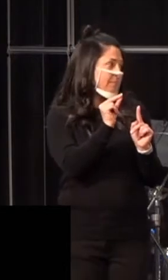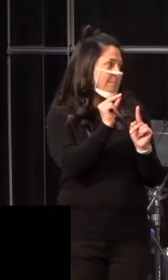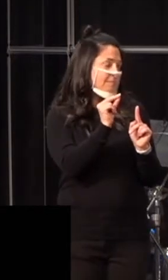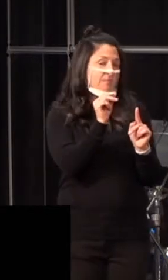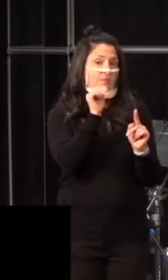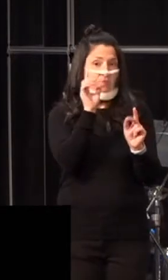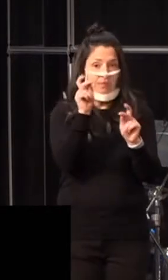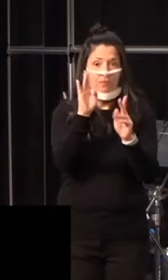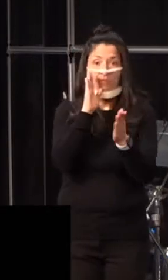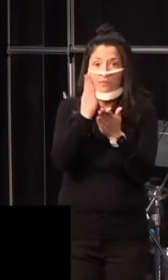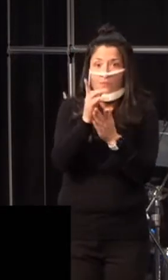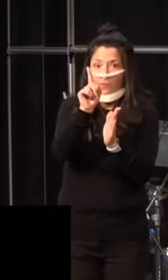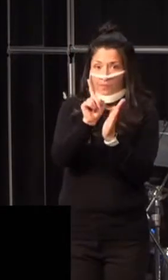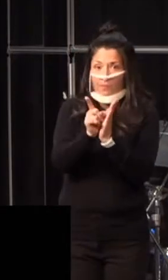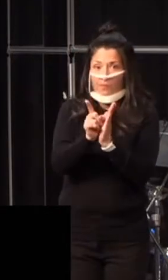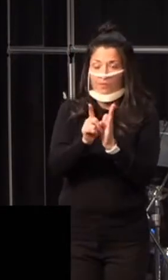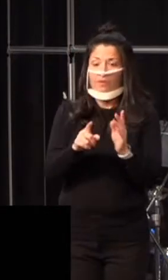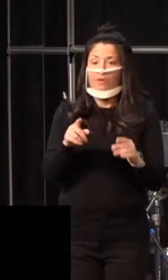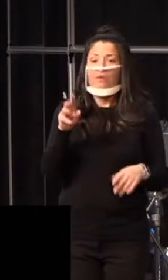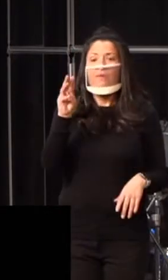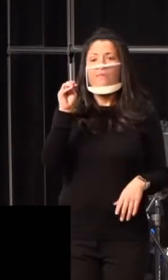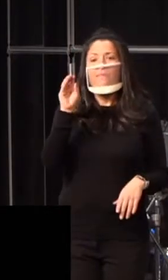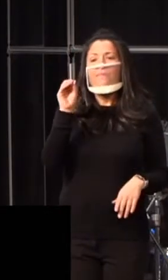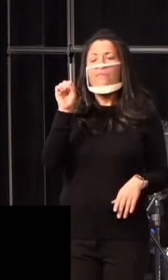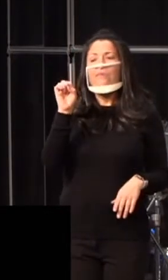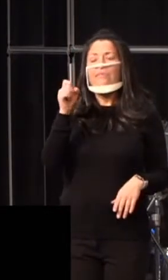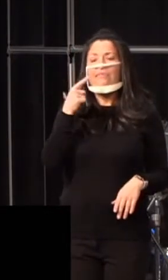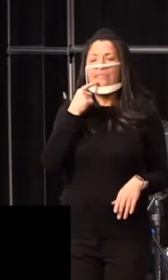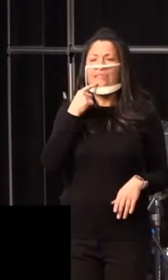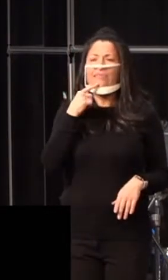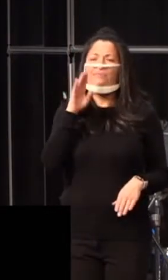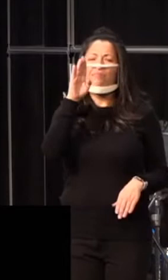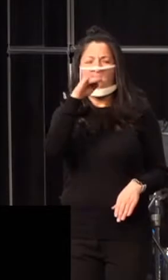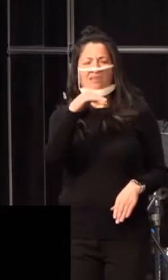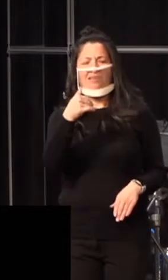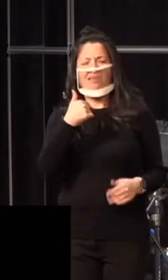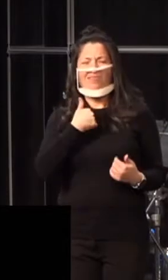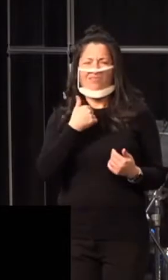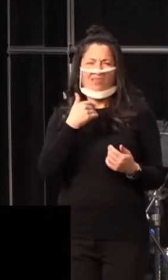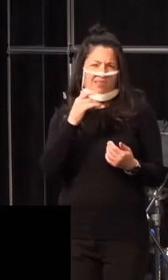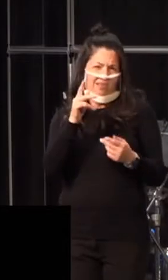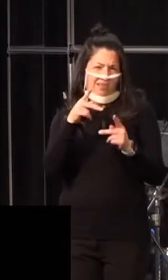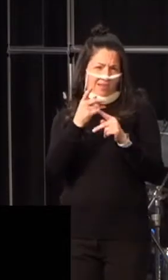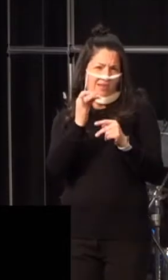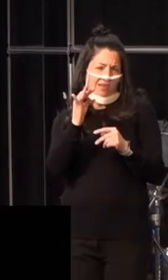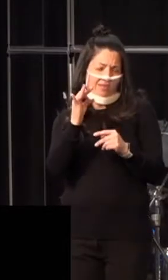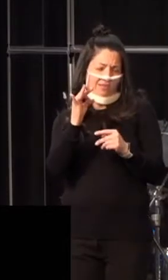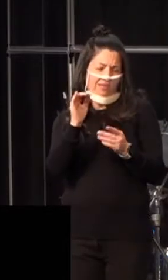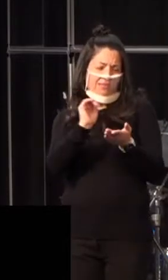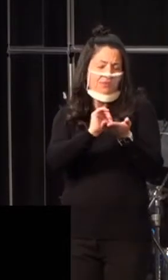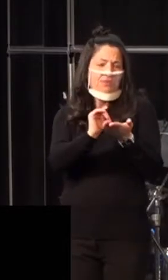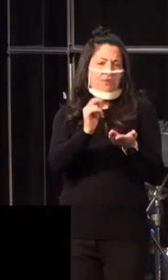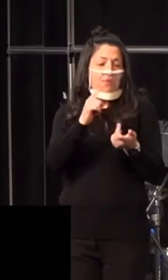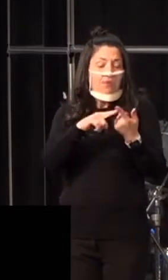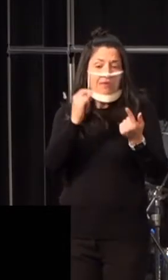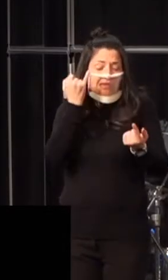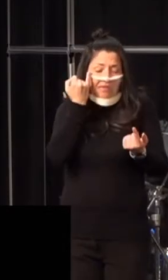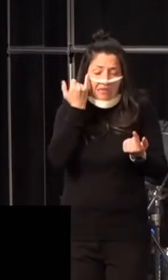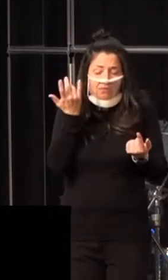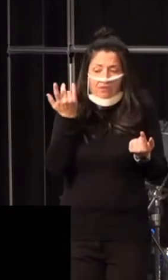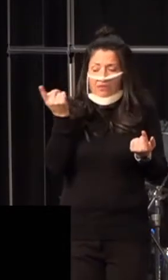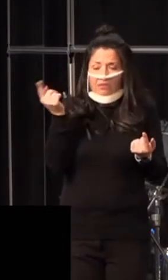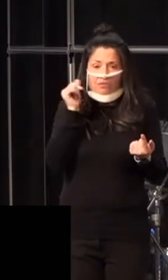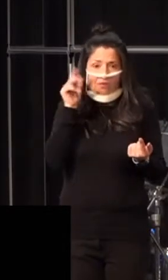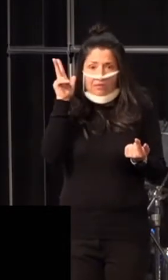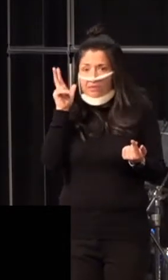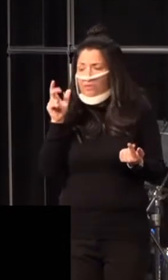Don't worry. Moses says, hey, he kind of comes up with an excuse, right? He comes up with a hypothetical situation. What if they won't listen? What if they